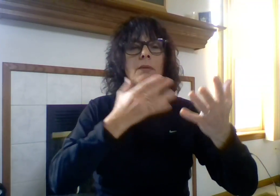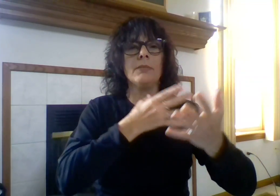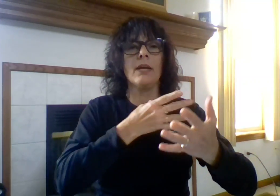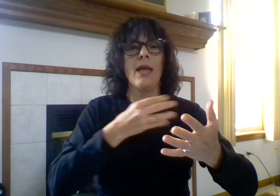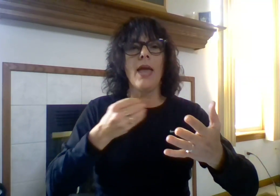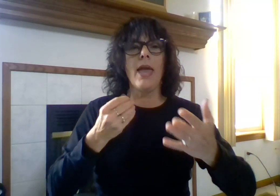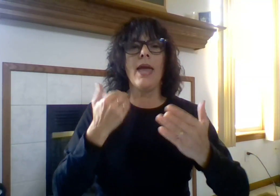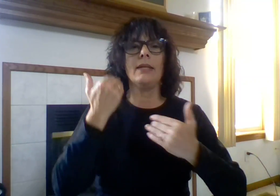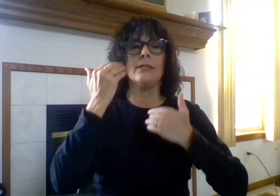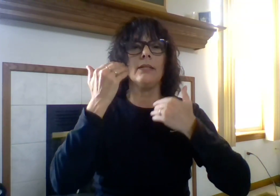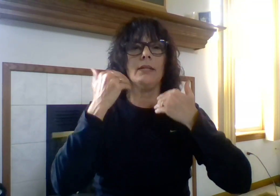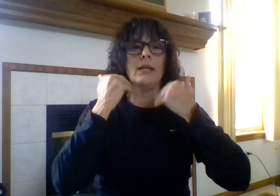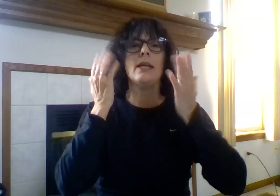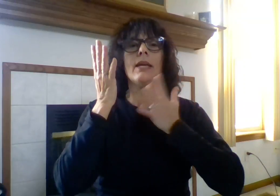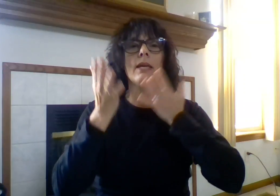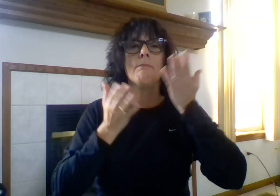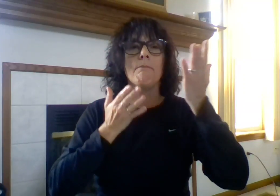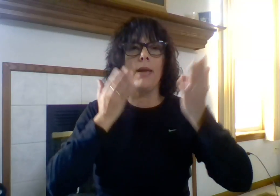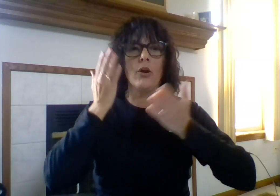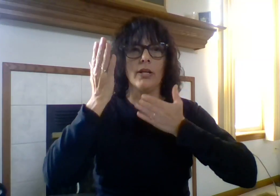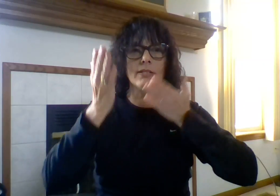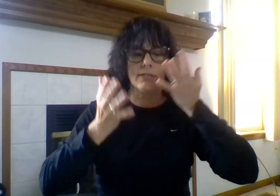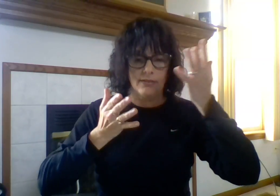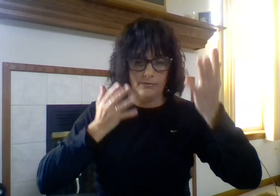Ashamed and embarrassed.